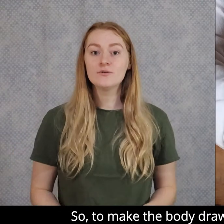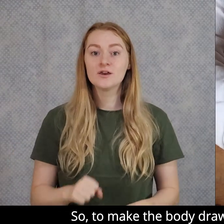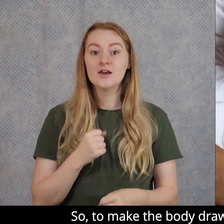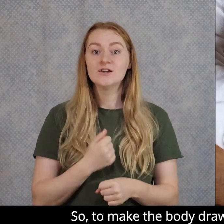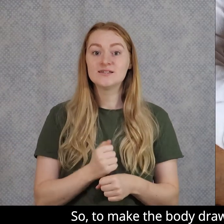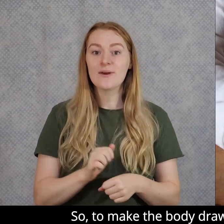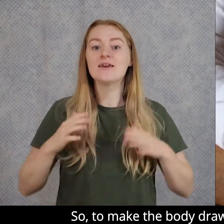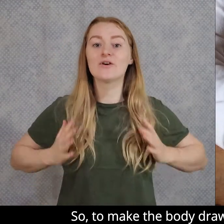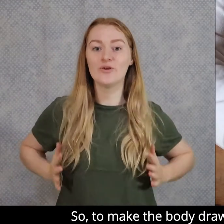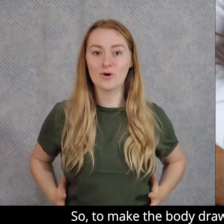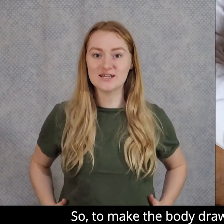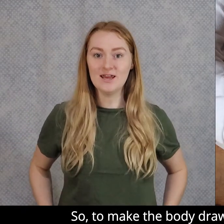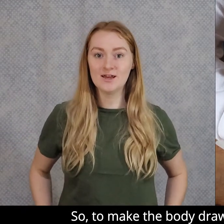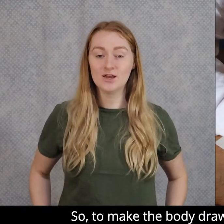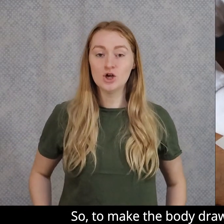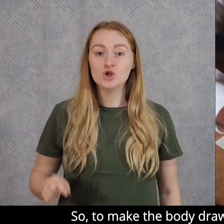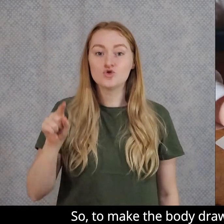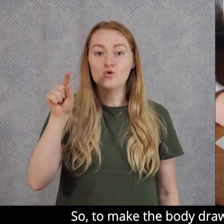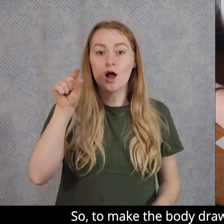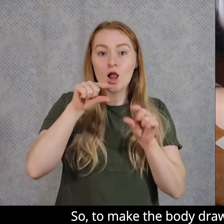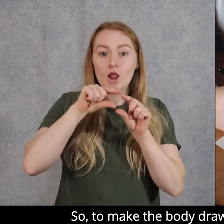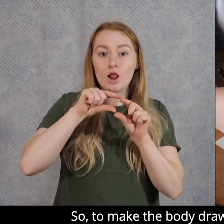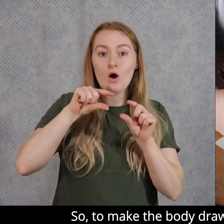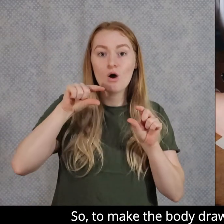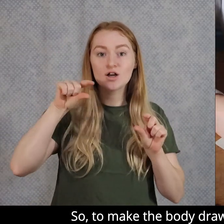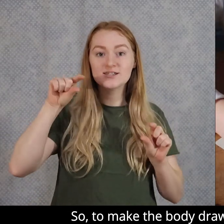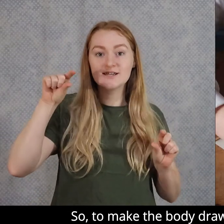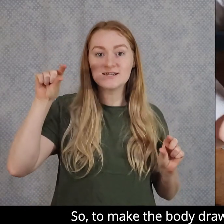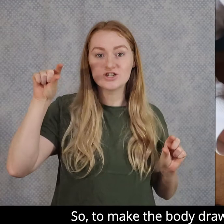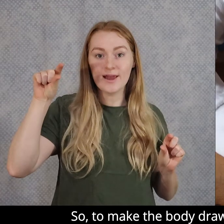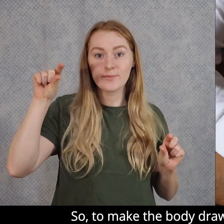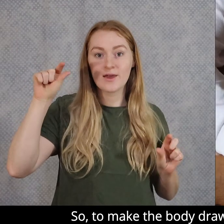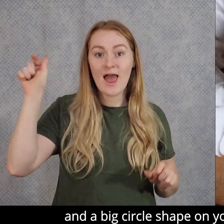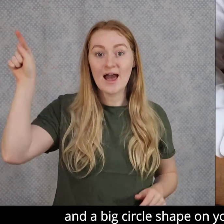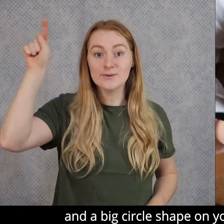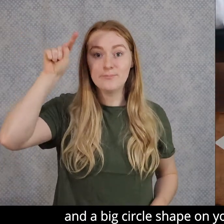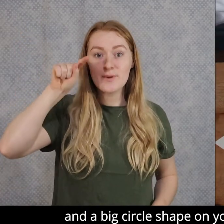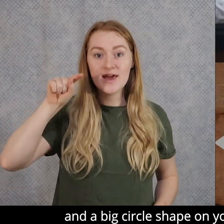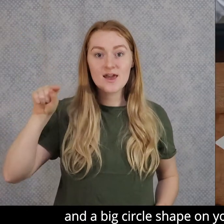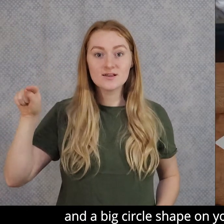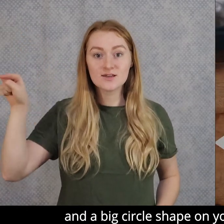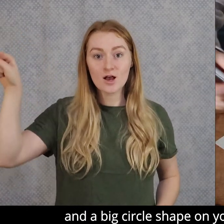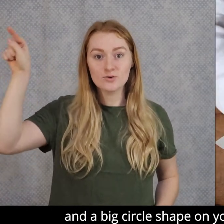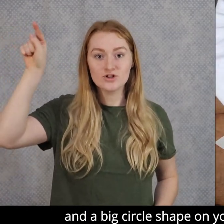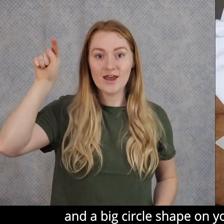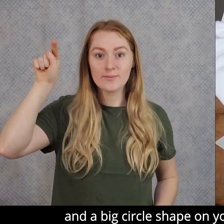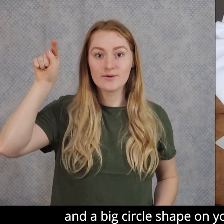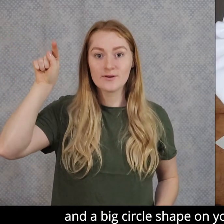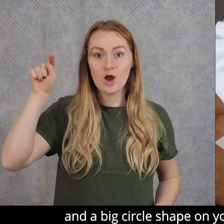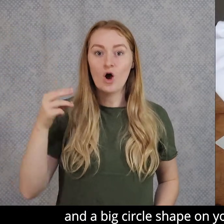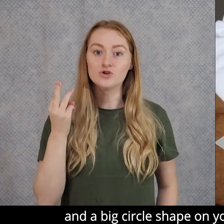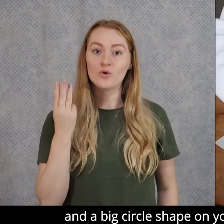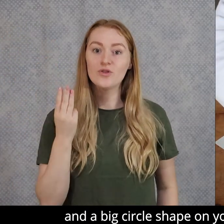So, to make the body, draw a long, skinny shape and a big circle